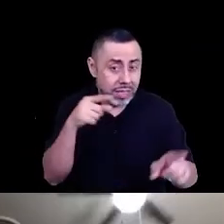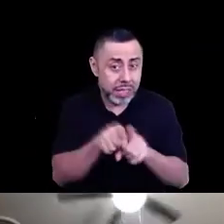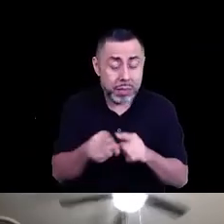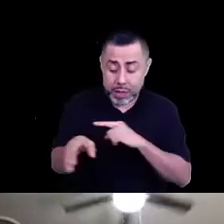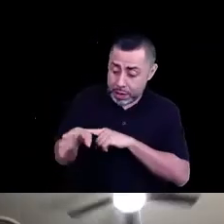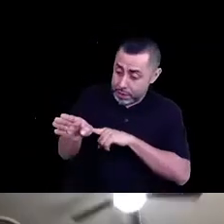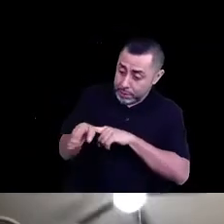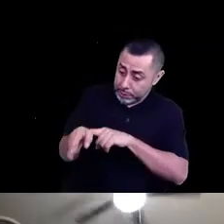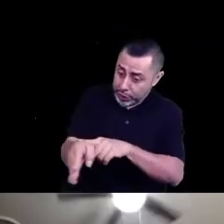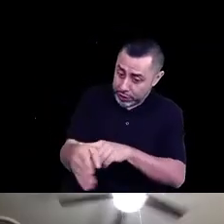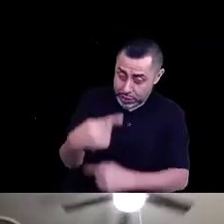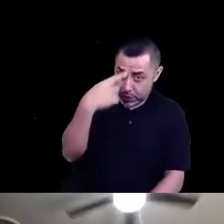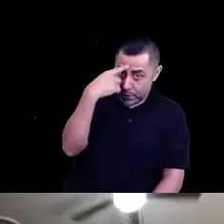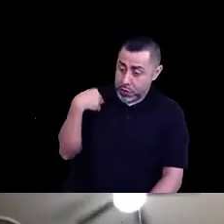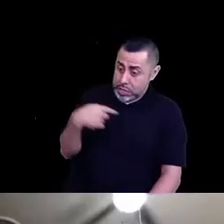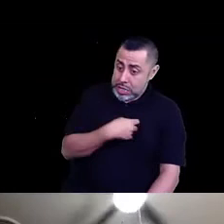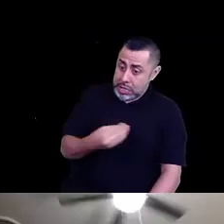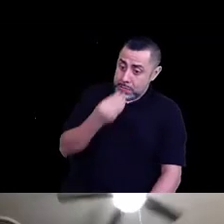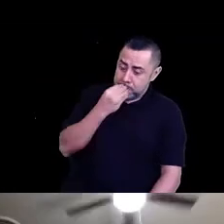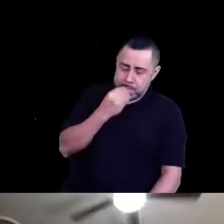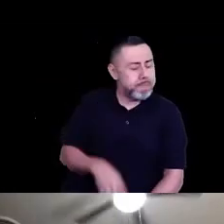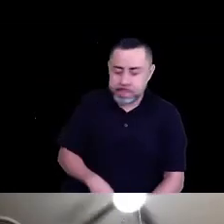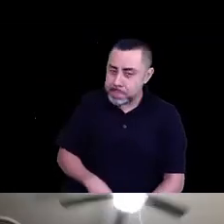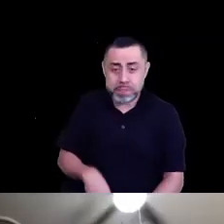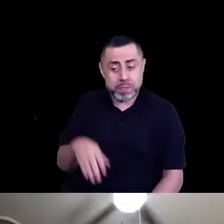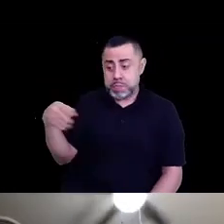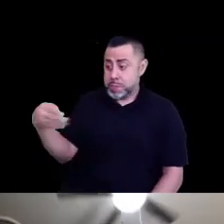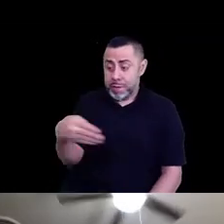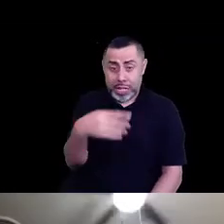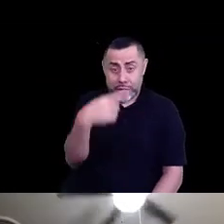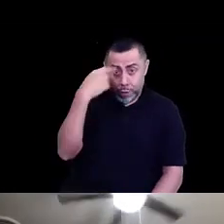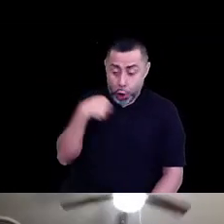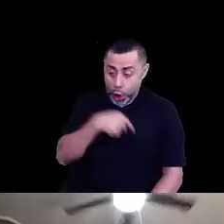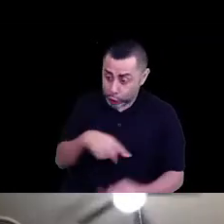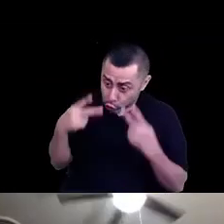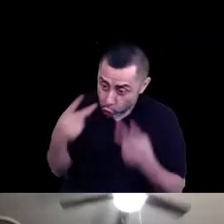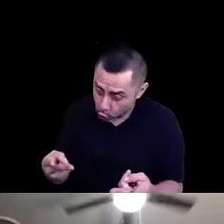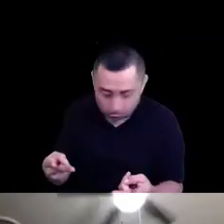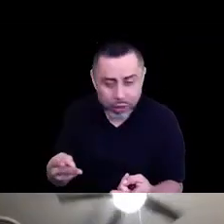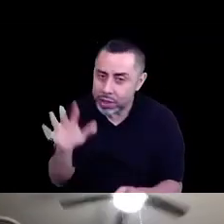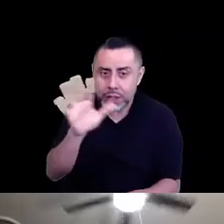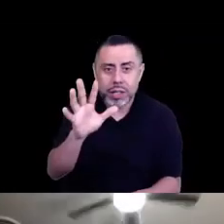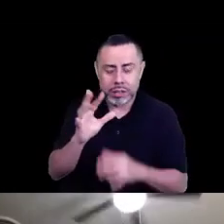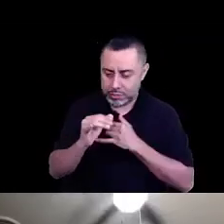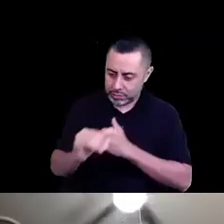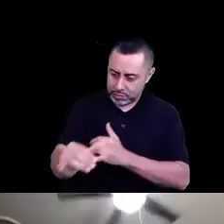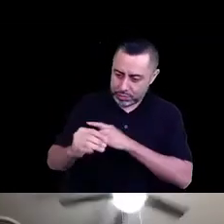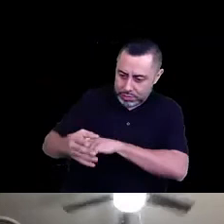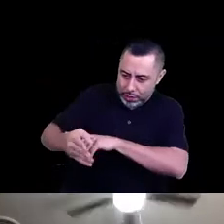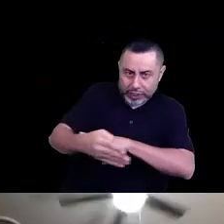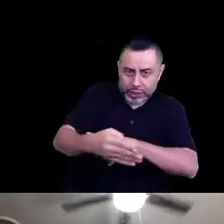eat. The fish is not for us to see. The fish is who we are. We are the fish, and the fish are